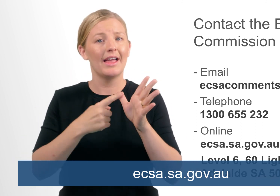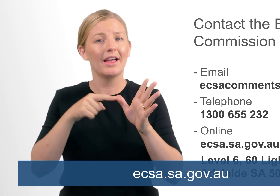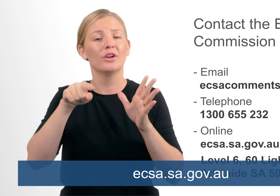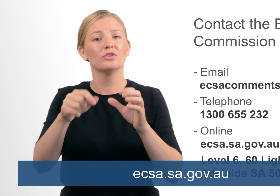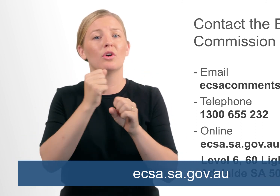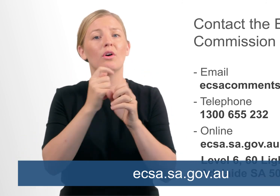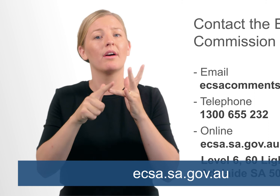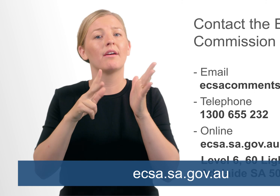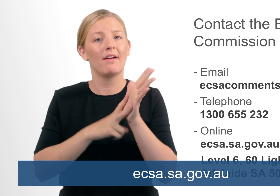ecsa.sa.gov.au.